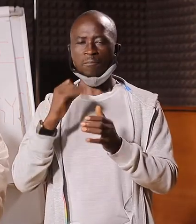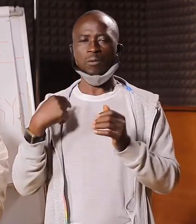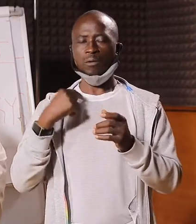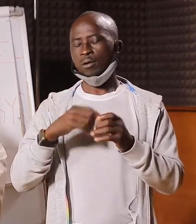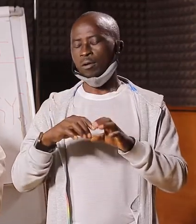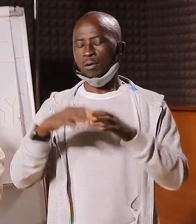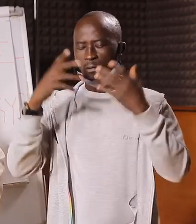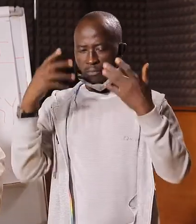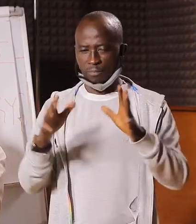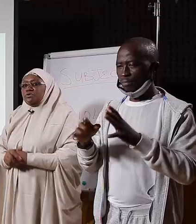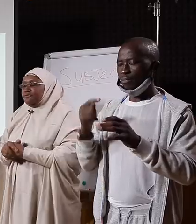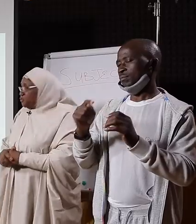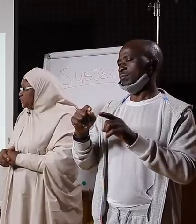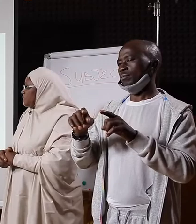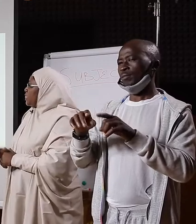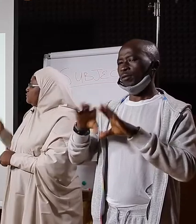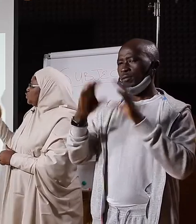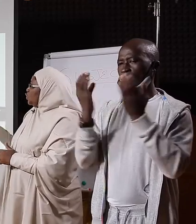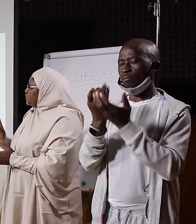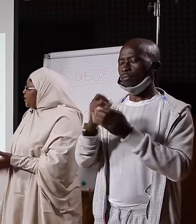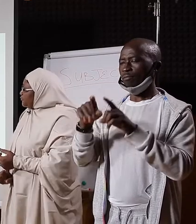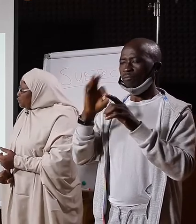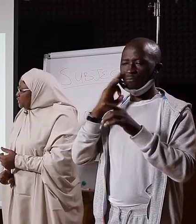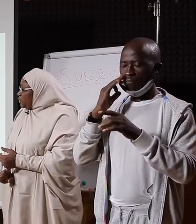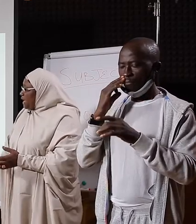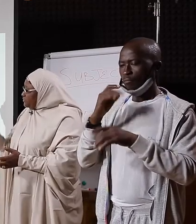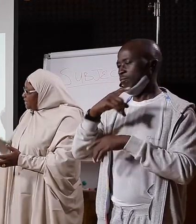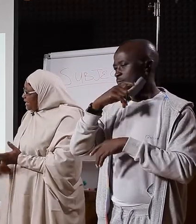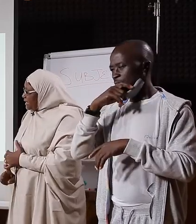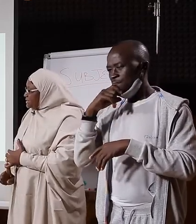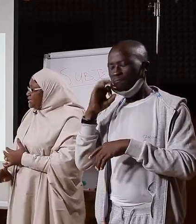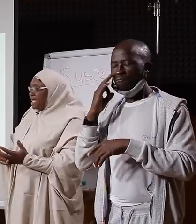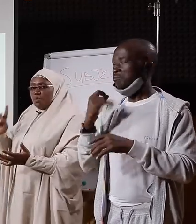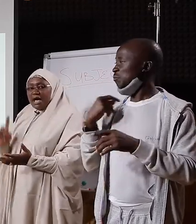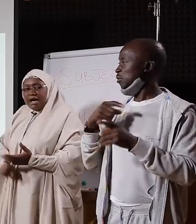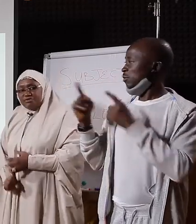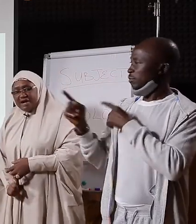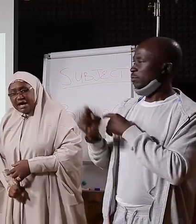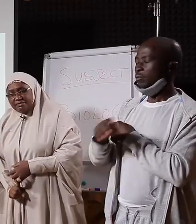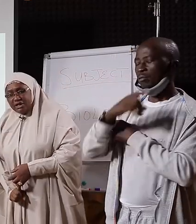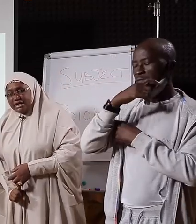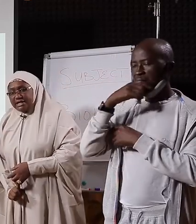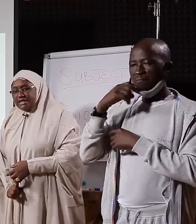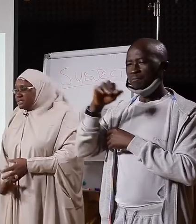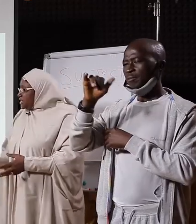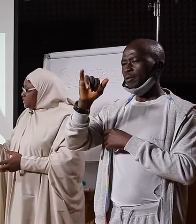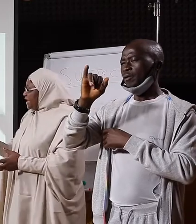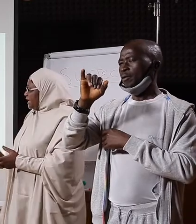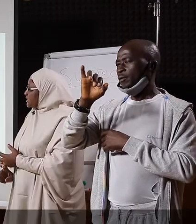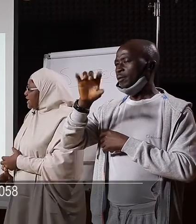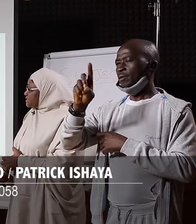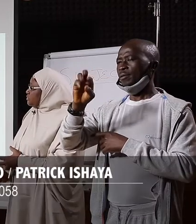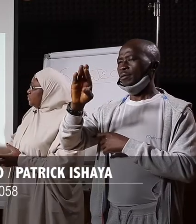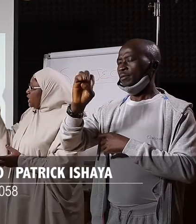our classification on fruits. So dry fruits, we have dry dehiscent and we have dry indehiscent.